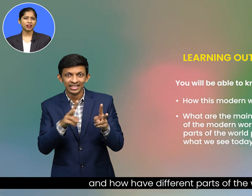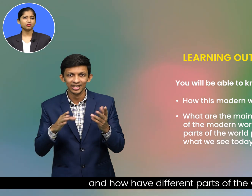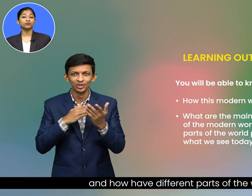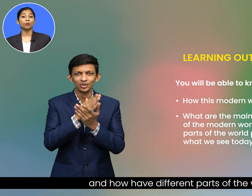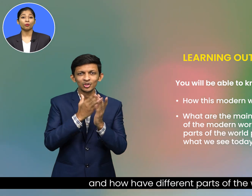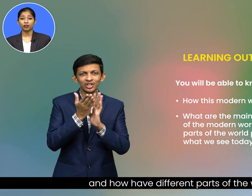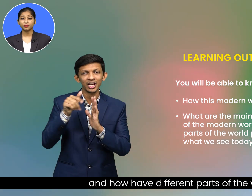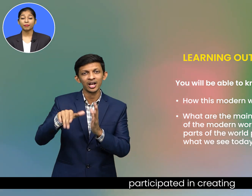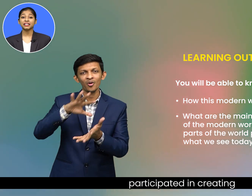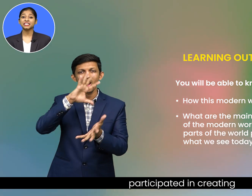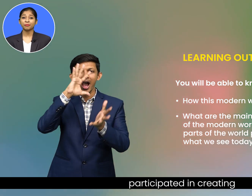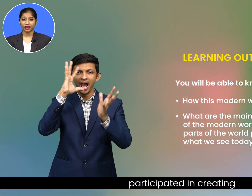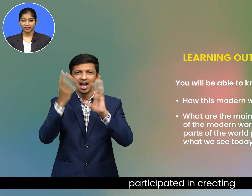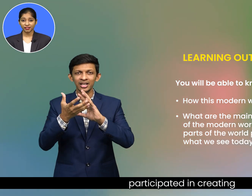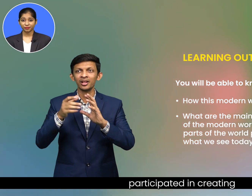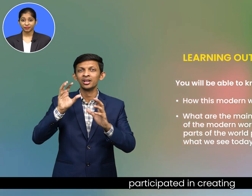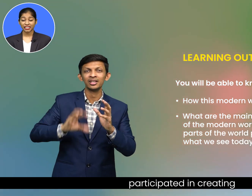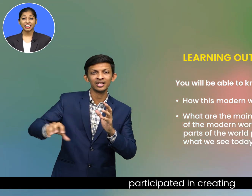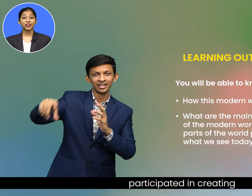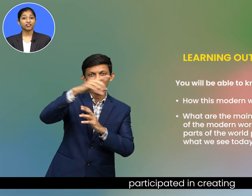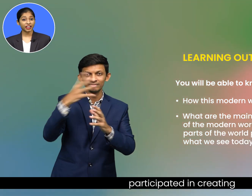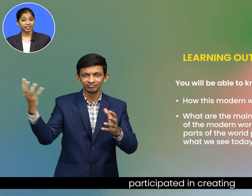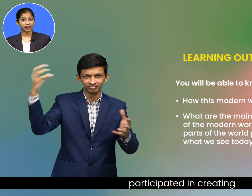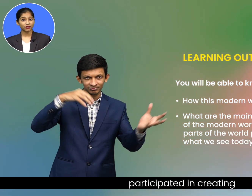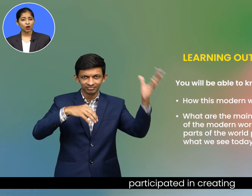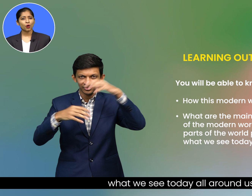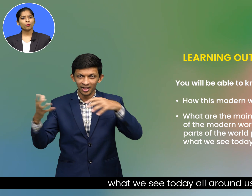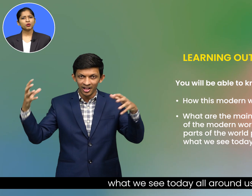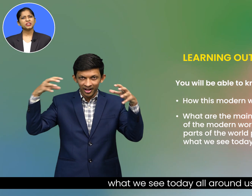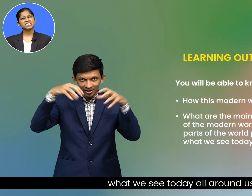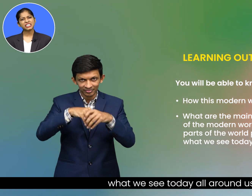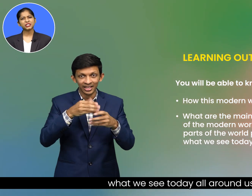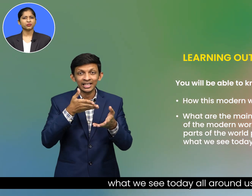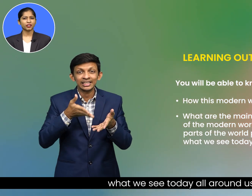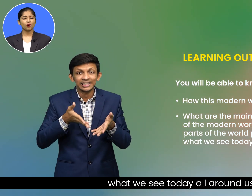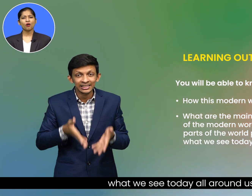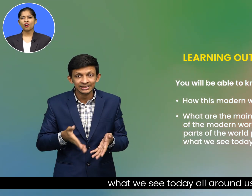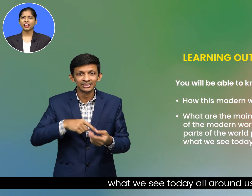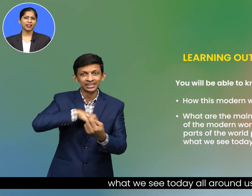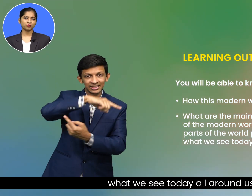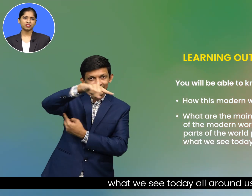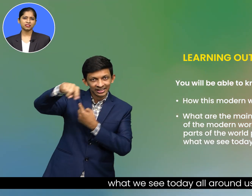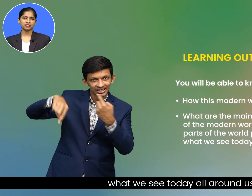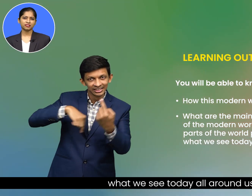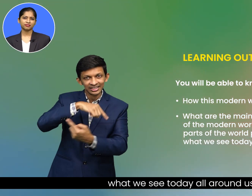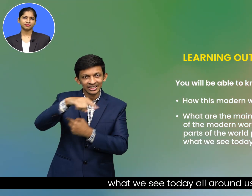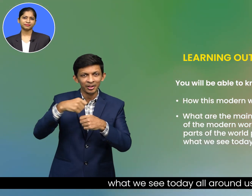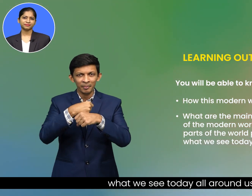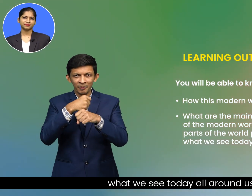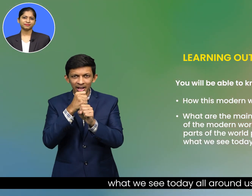different parts of the world participated in creating what we see today all around